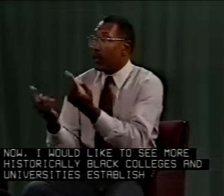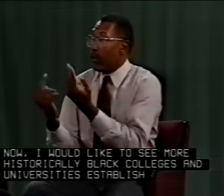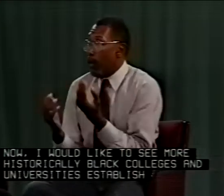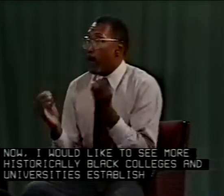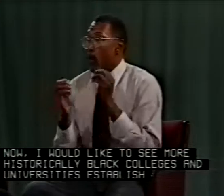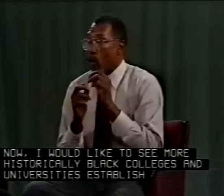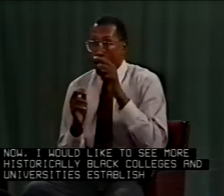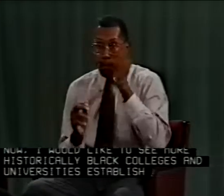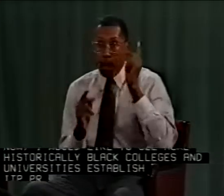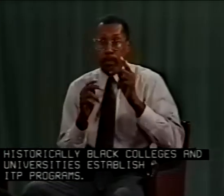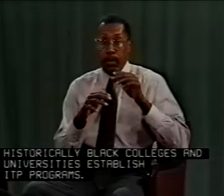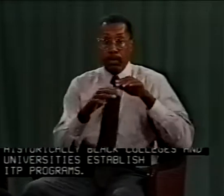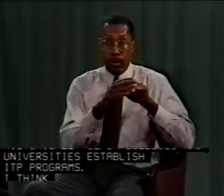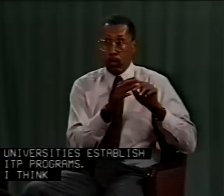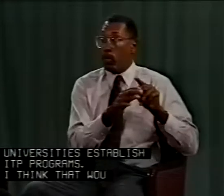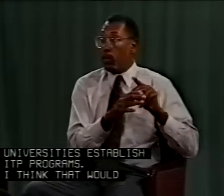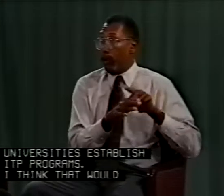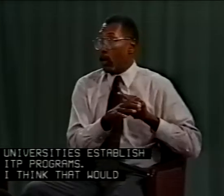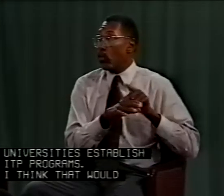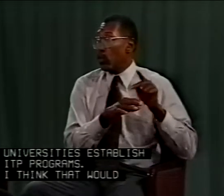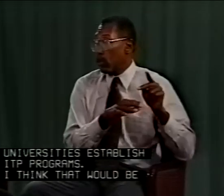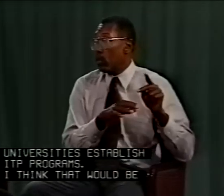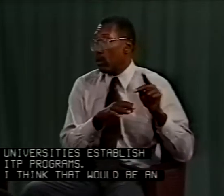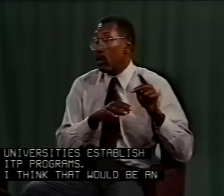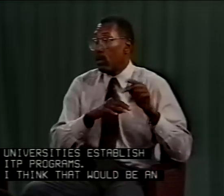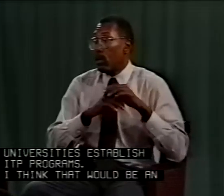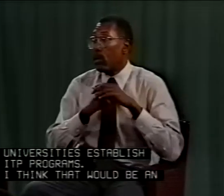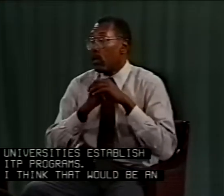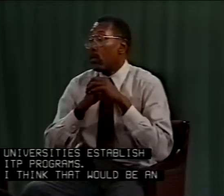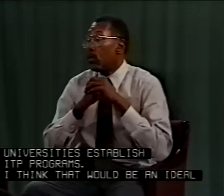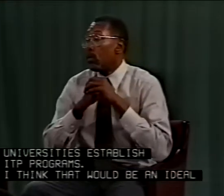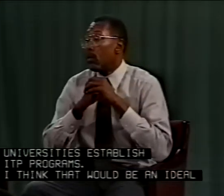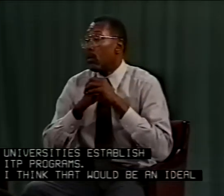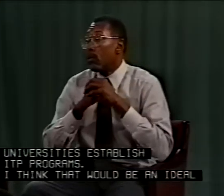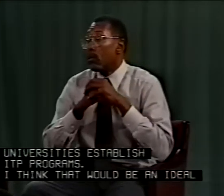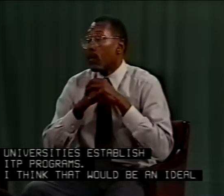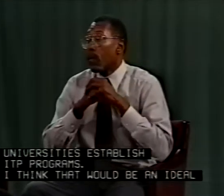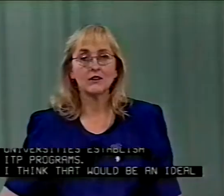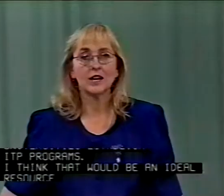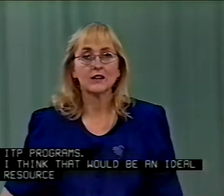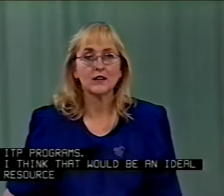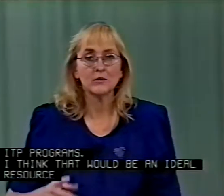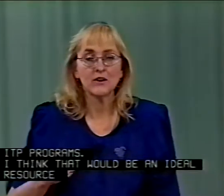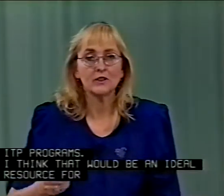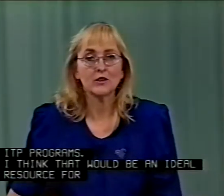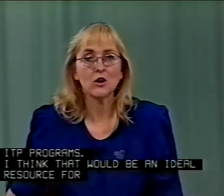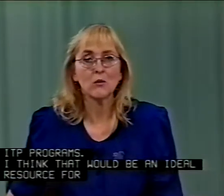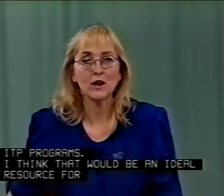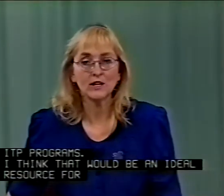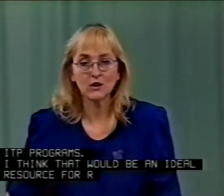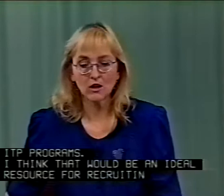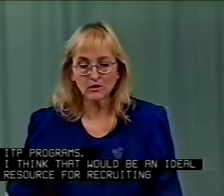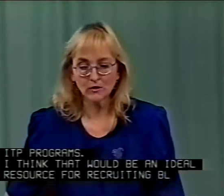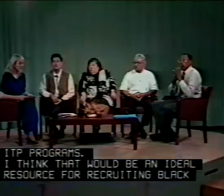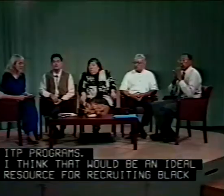resource, you know, for recruiting more black people into the profession. Thank you for that caller, Gallaudet. We have another call waiting. Caller, go ahead.